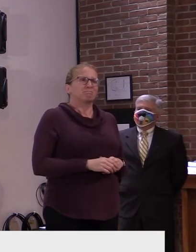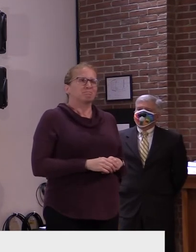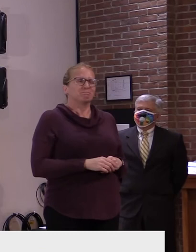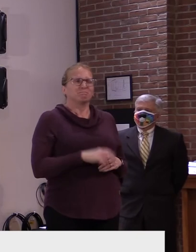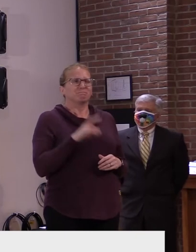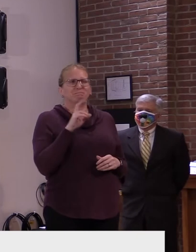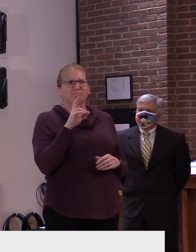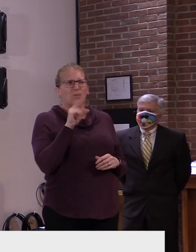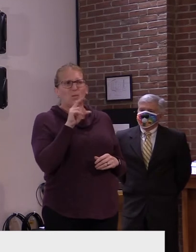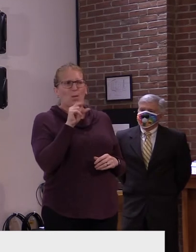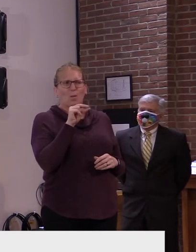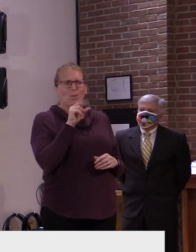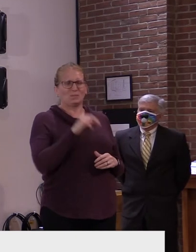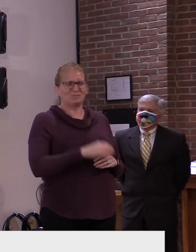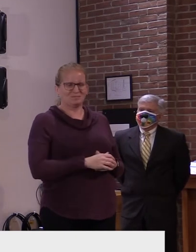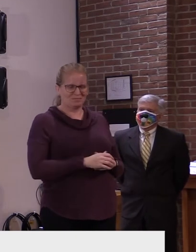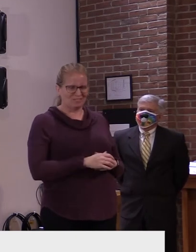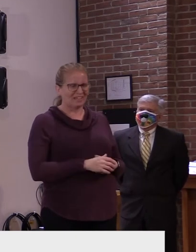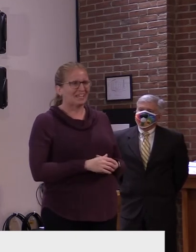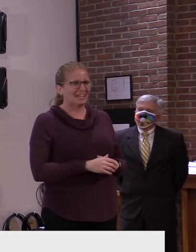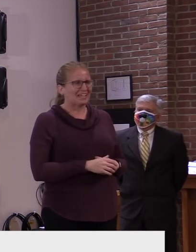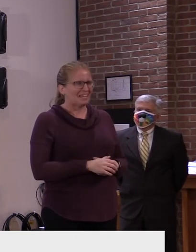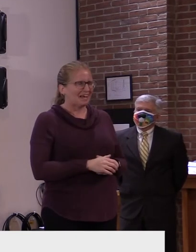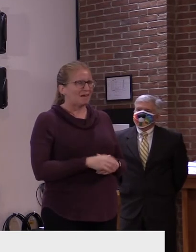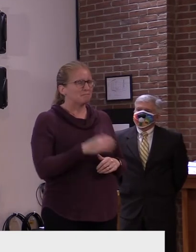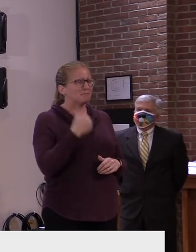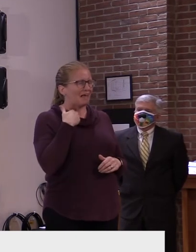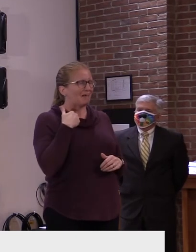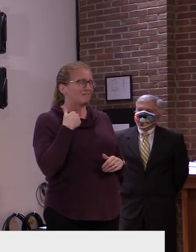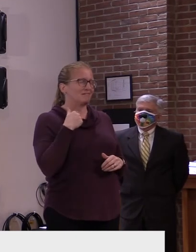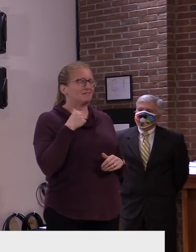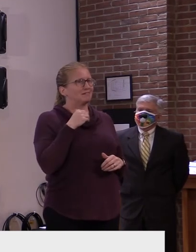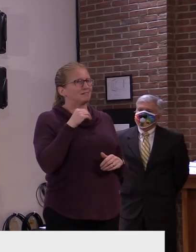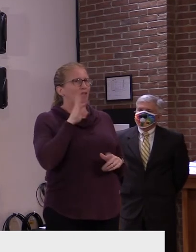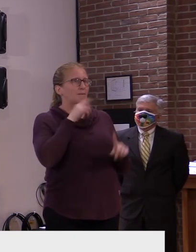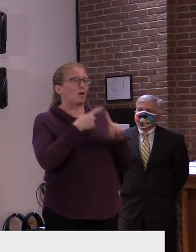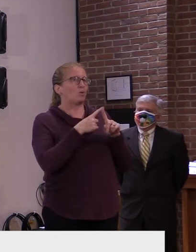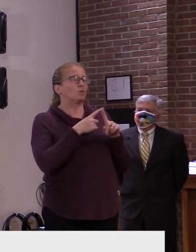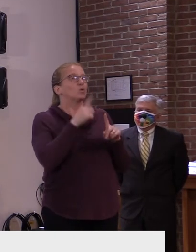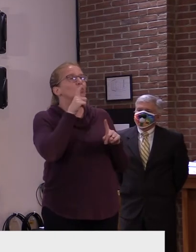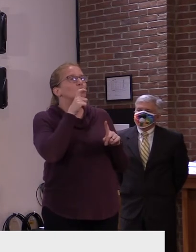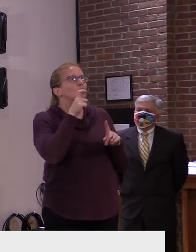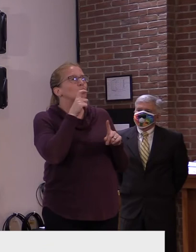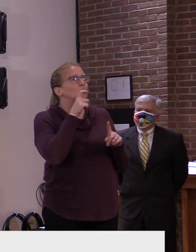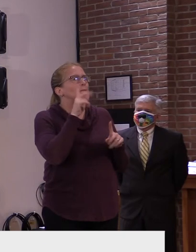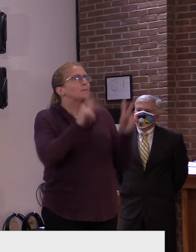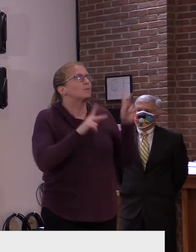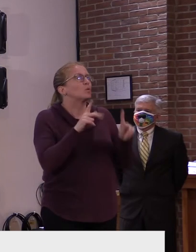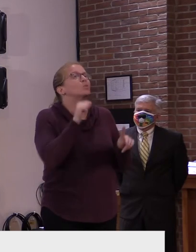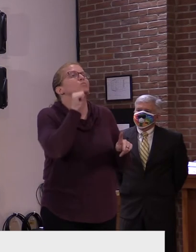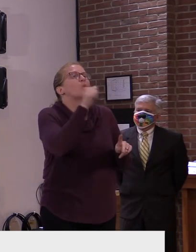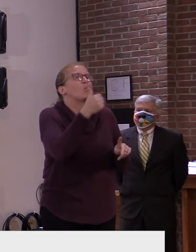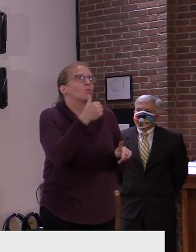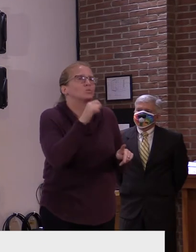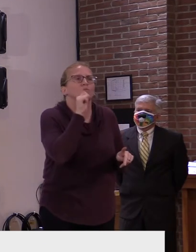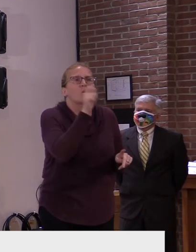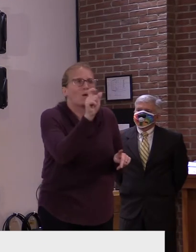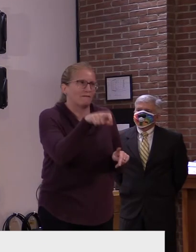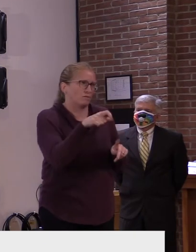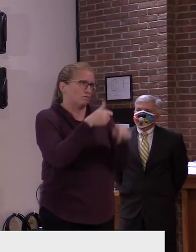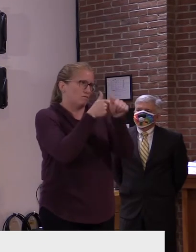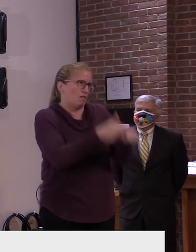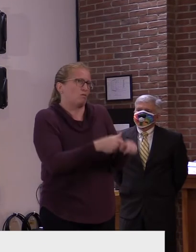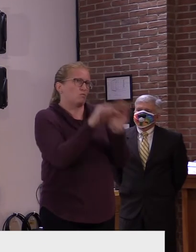i read a list in my opening remarks and can get that to you on who does not have to quarantine if they come into the state but